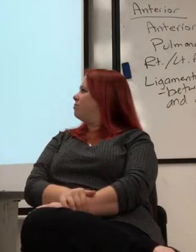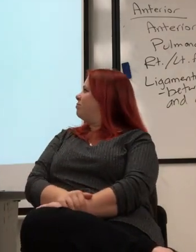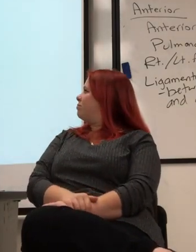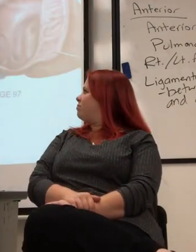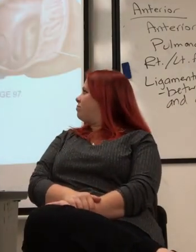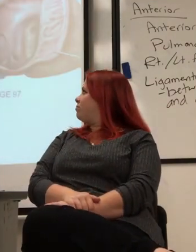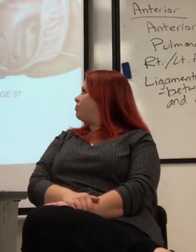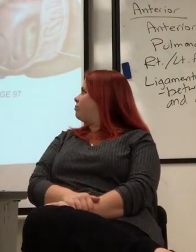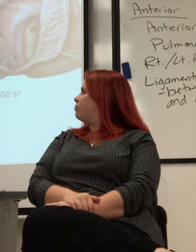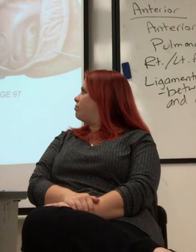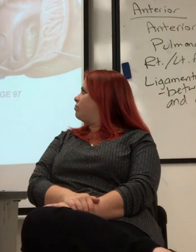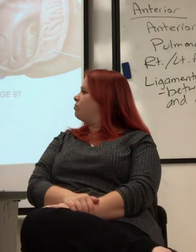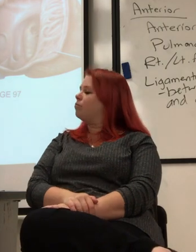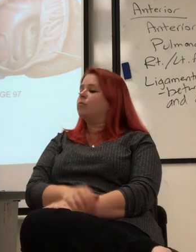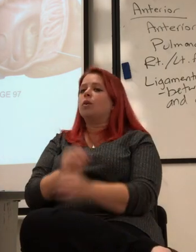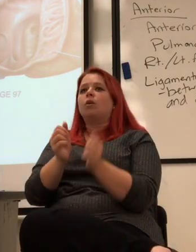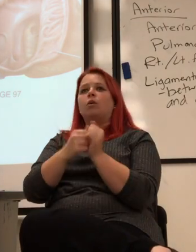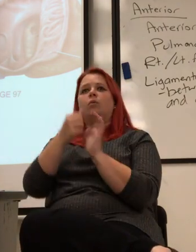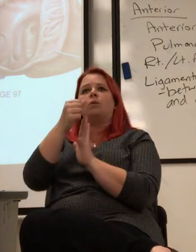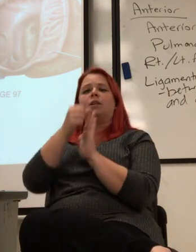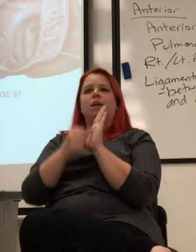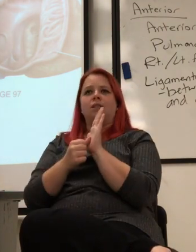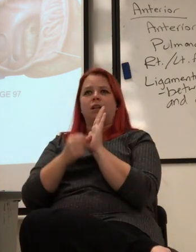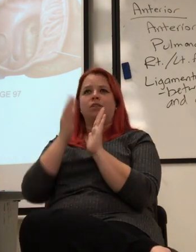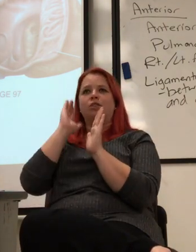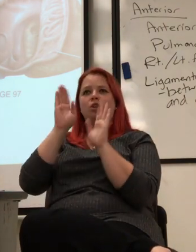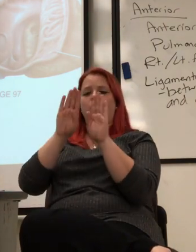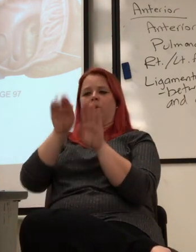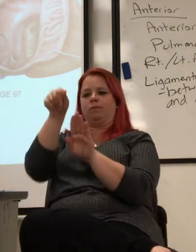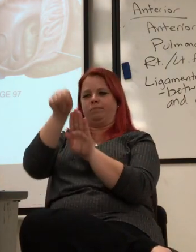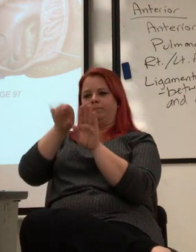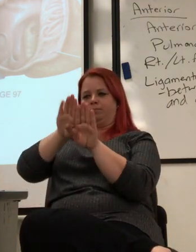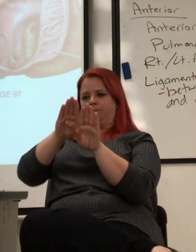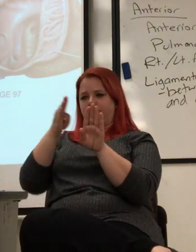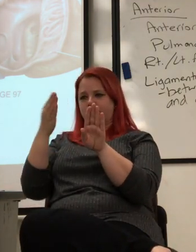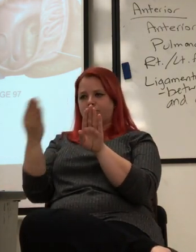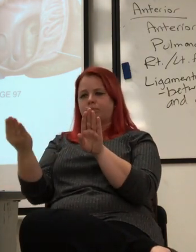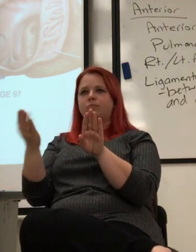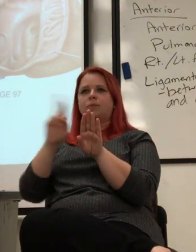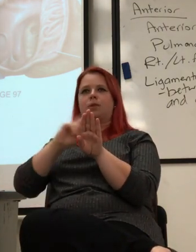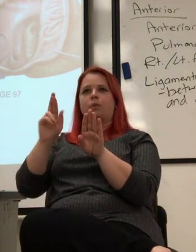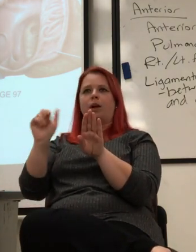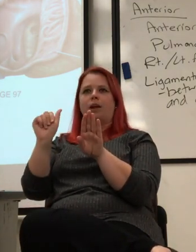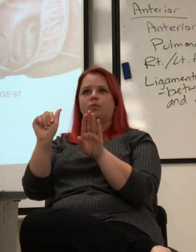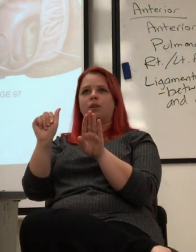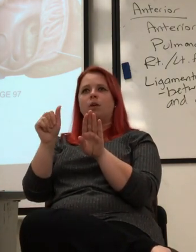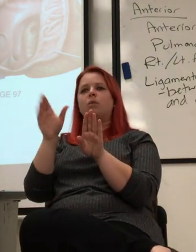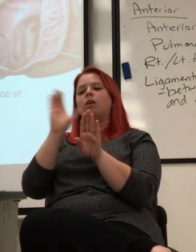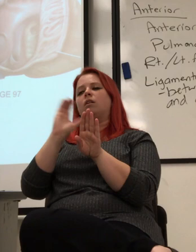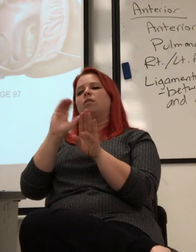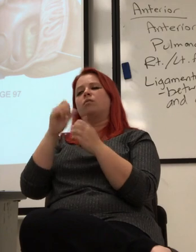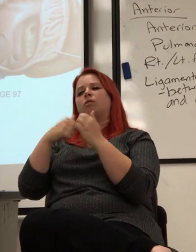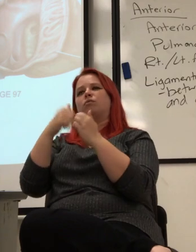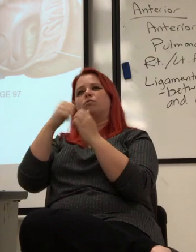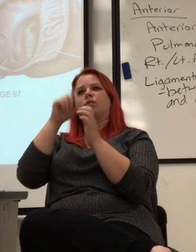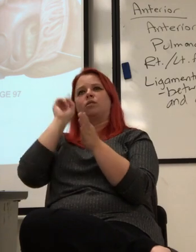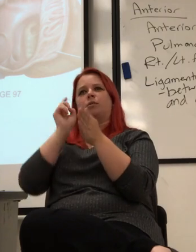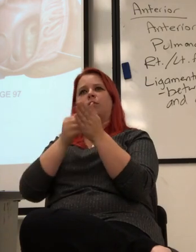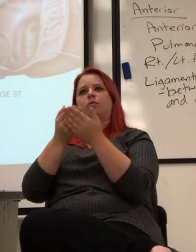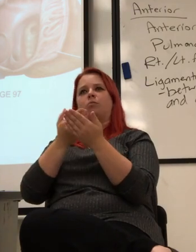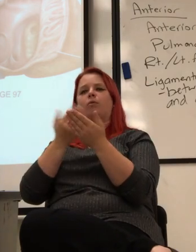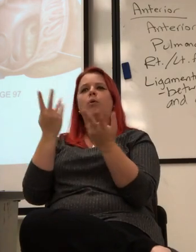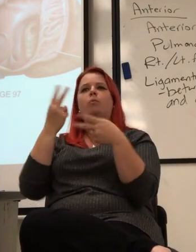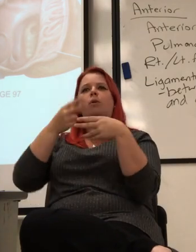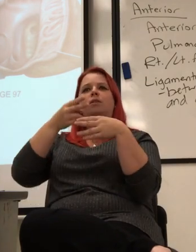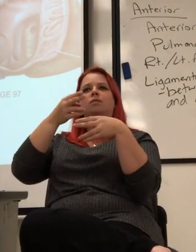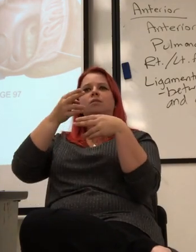So again, in a dissection, we like to cut an opening. So when you cut open the right atrium, remember to look for the structures we noted earlier. What's the name